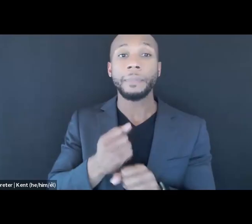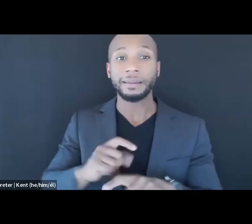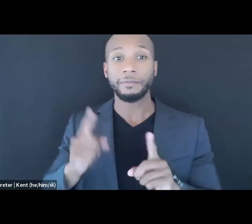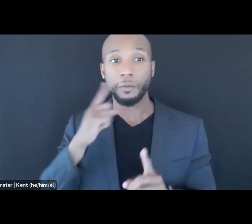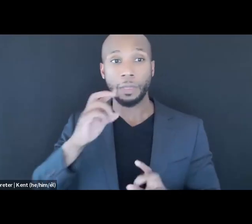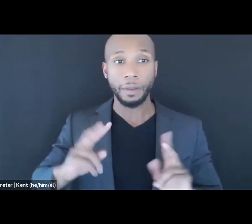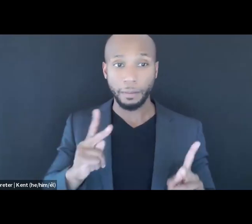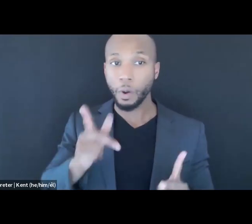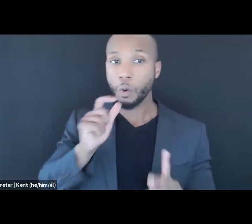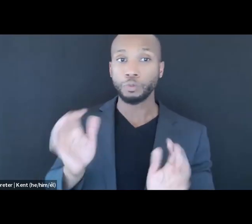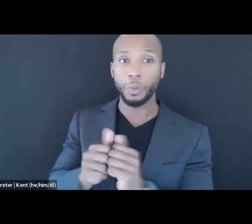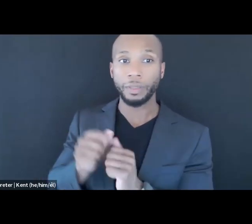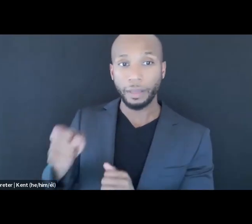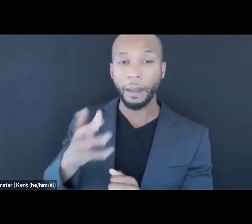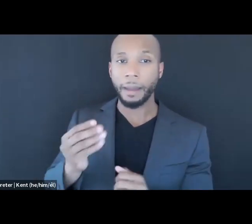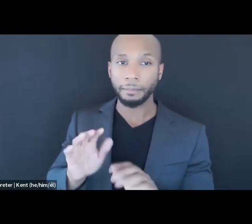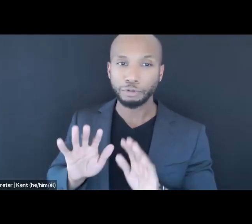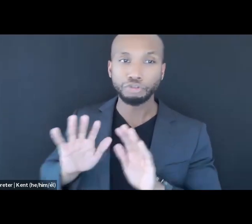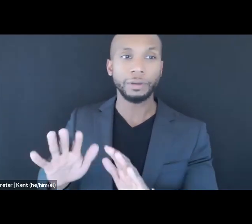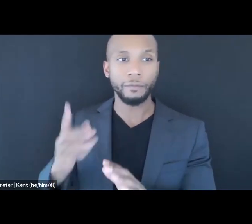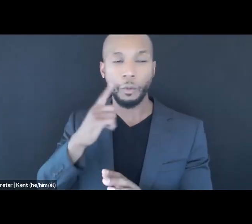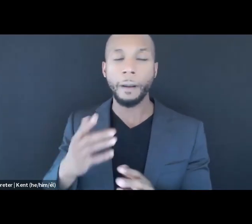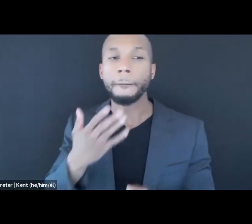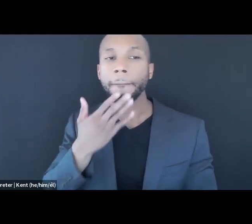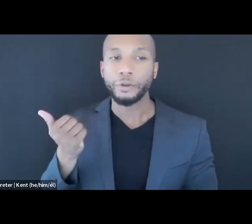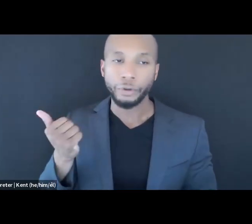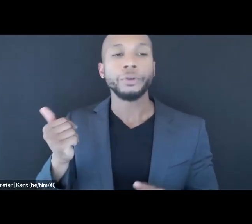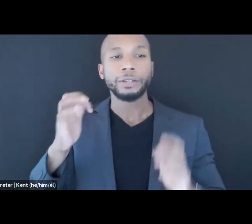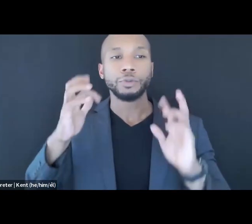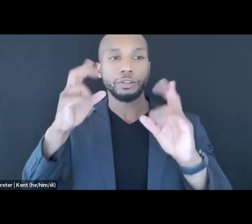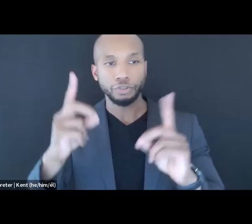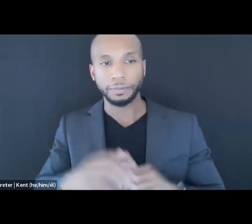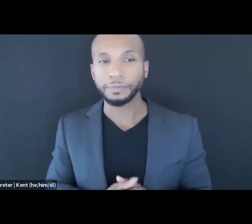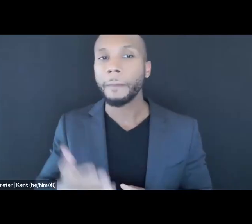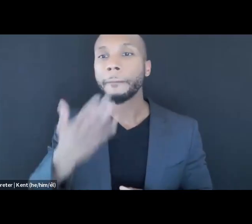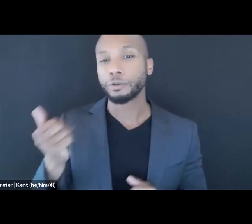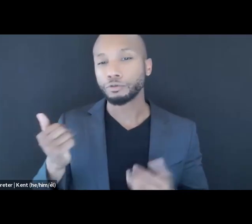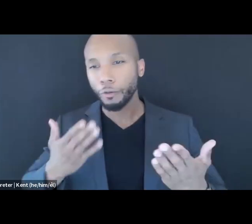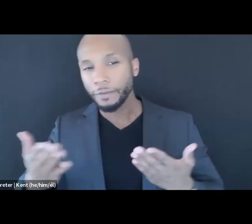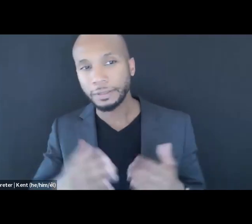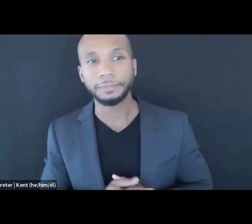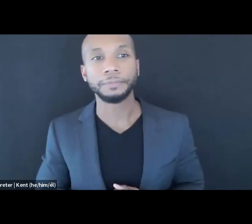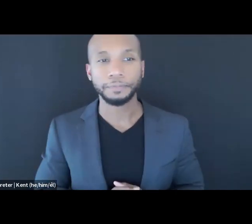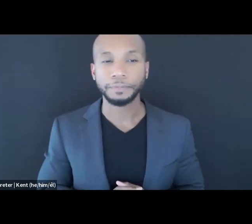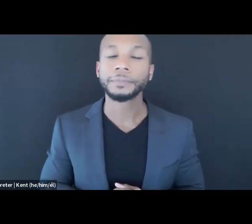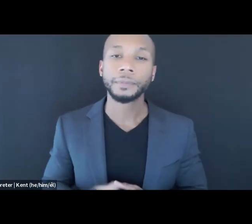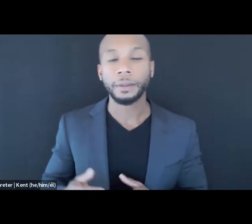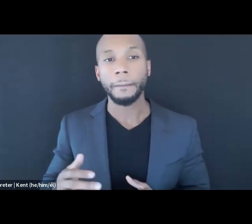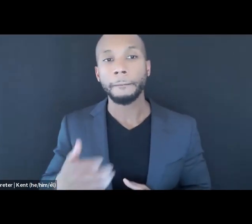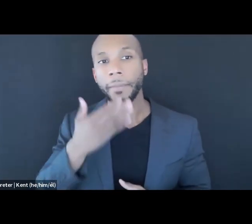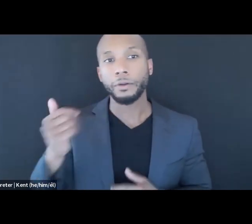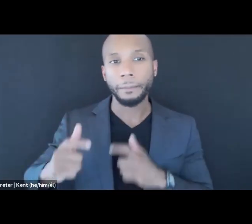of us who spoke to him and pushed him for better education, better services,